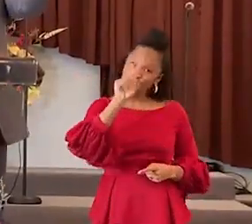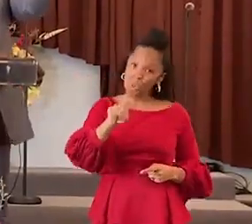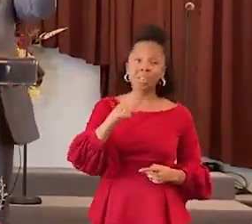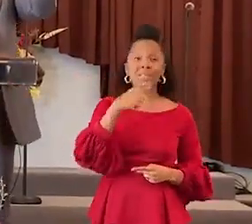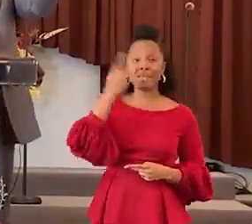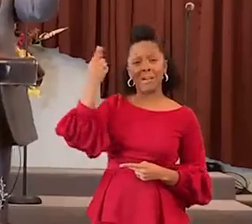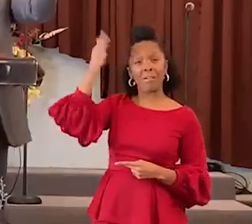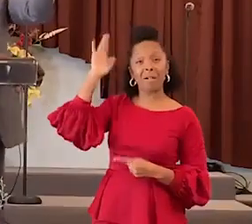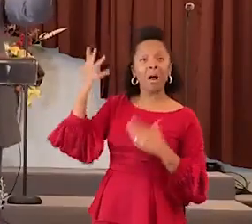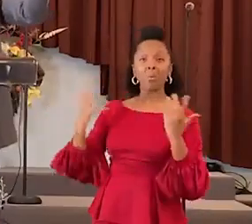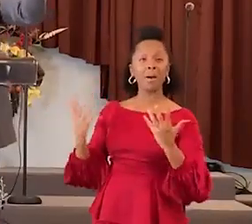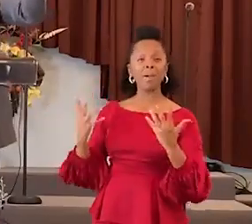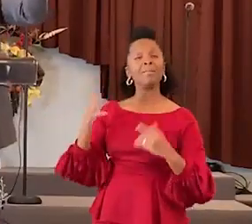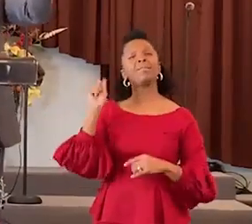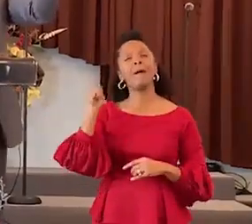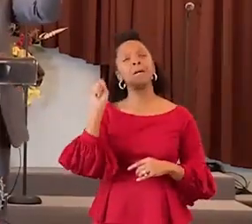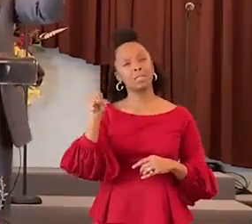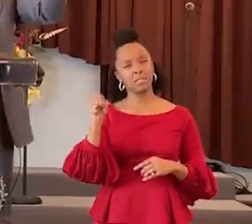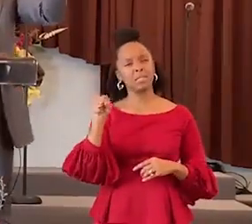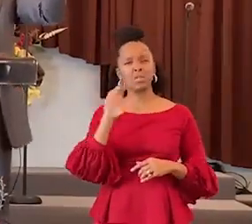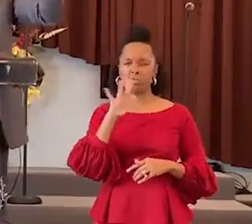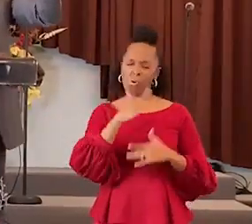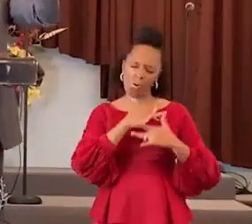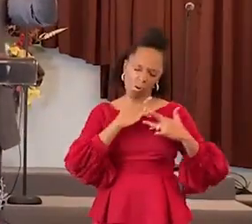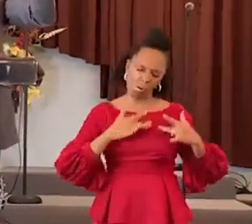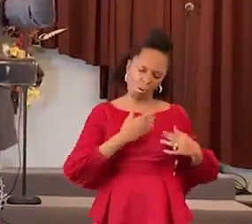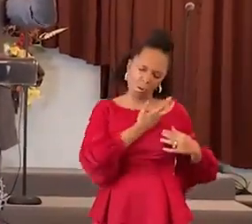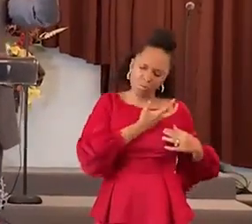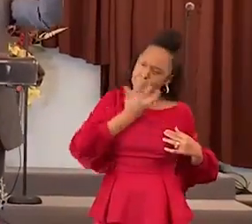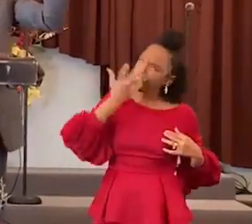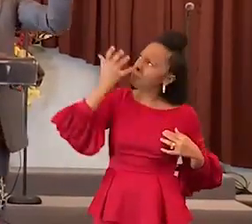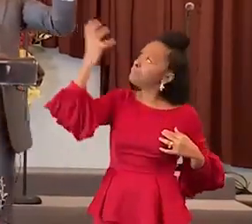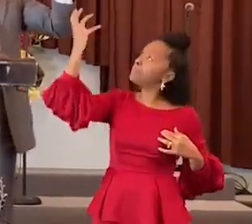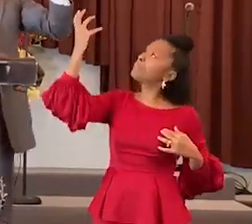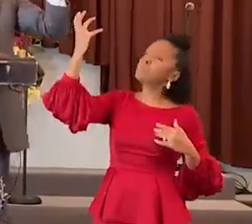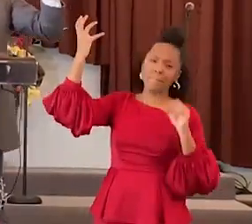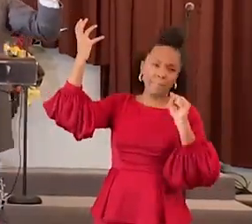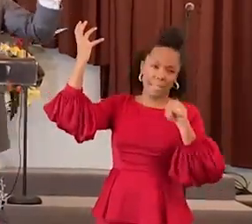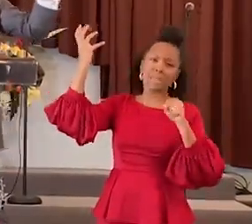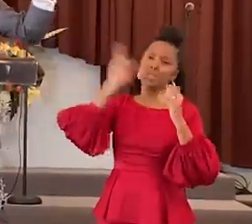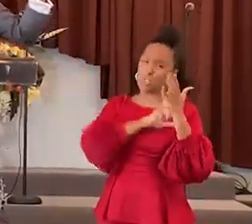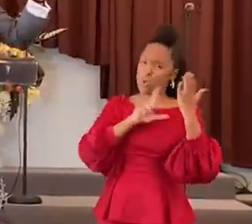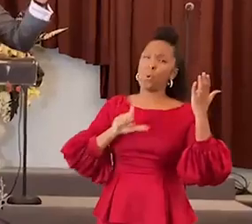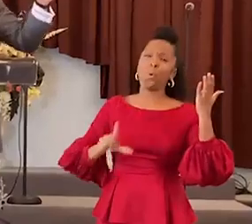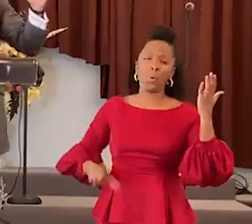Tell them yes.